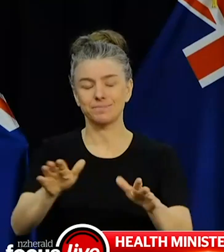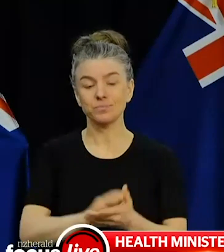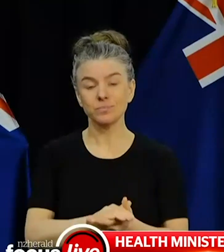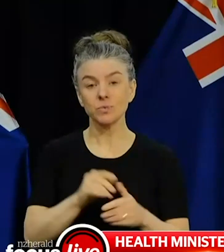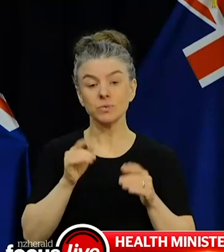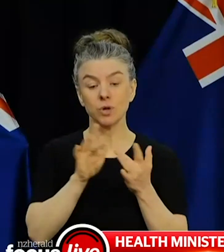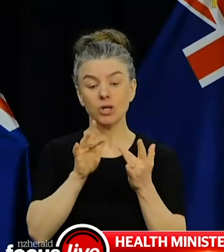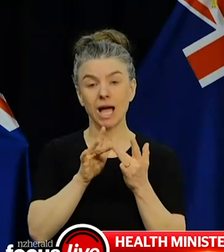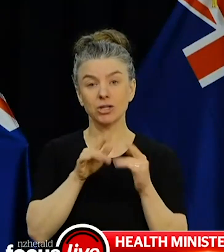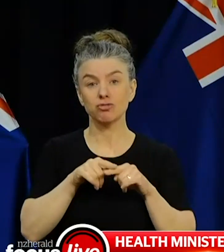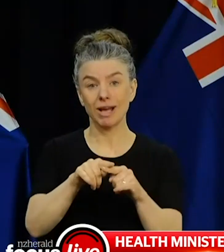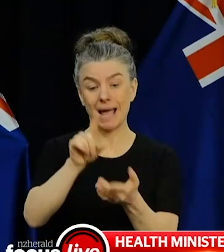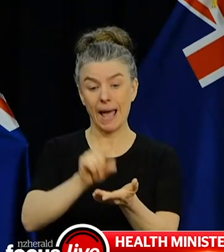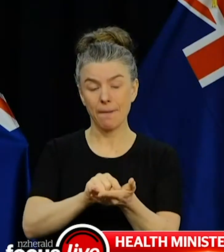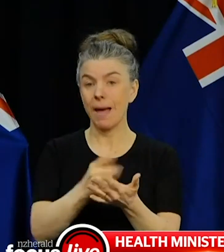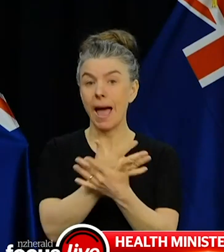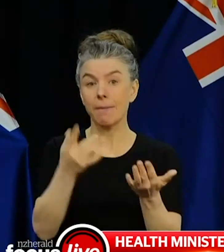has now recorded